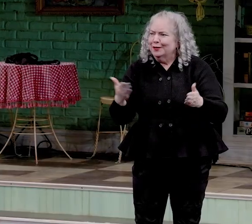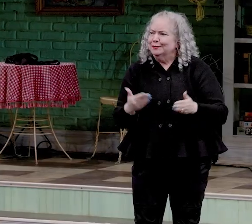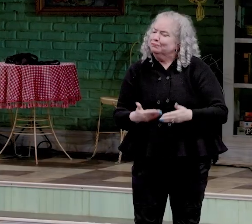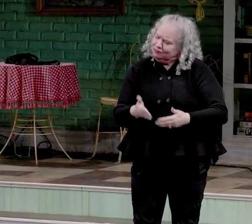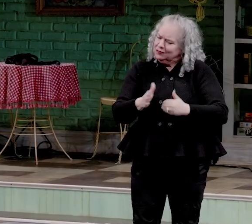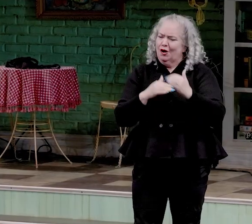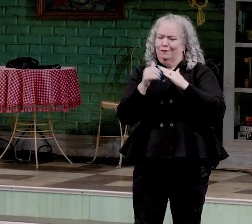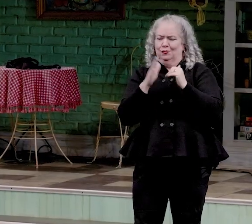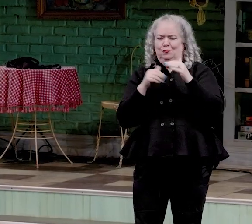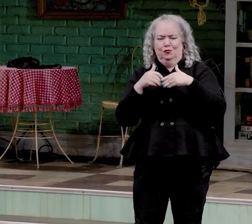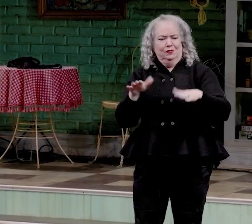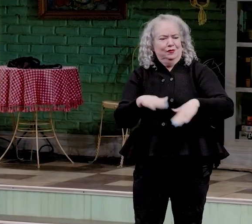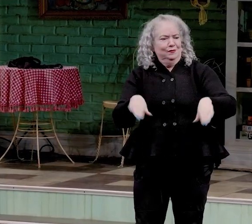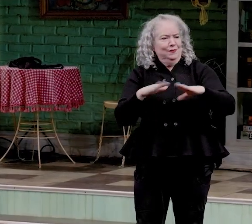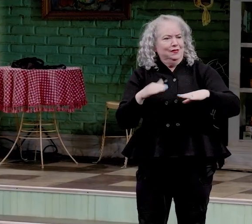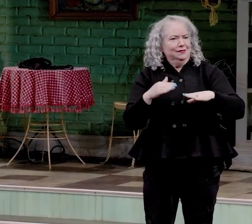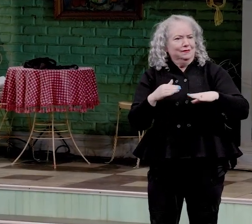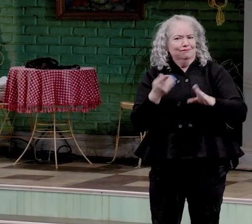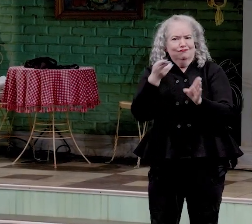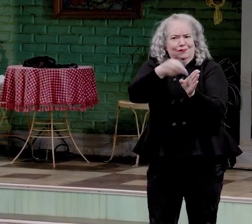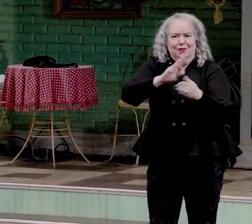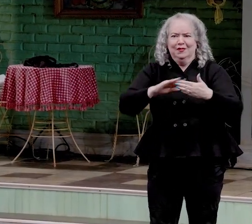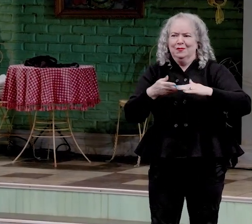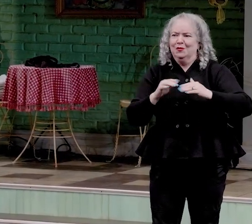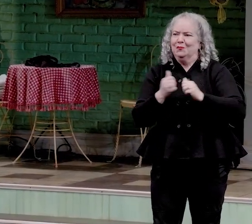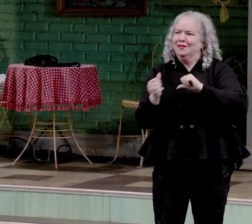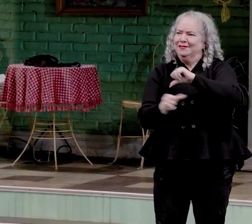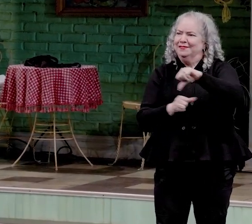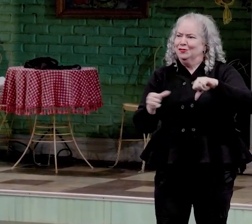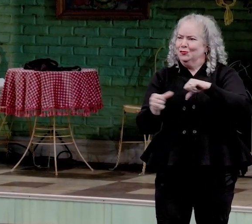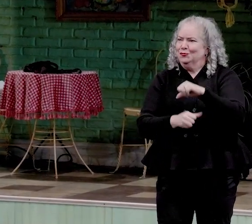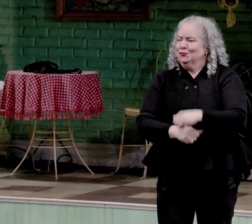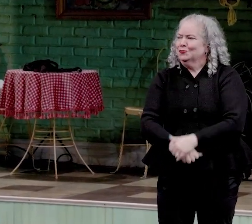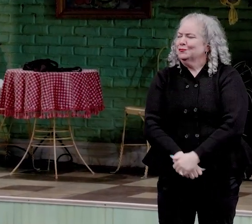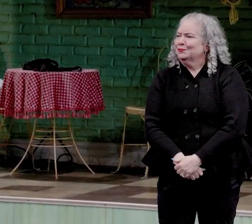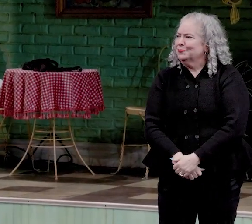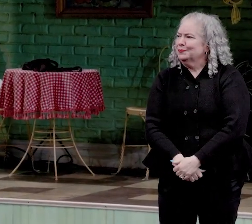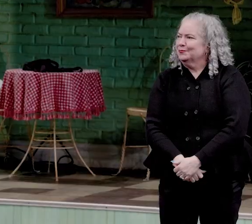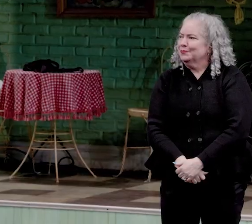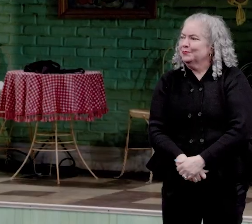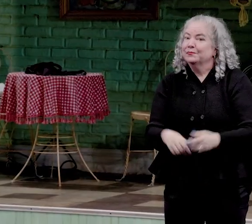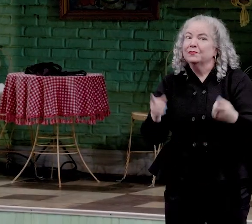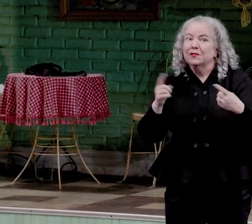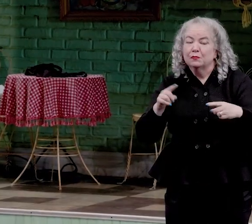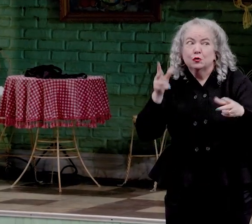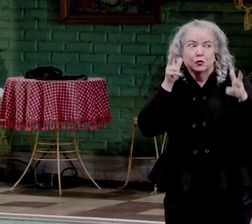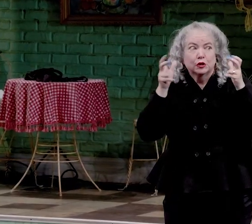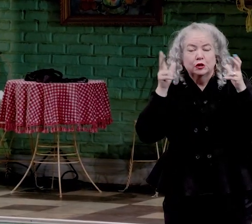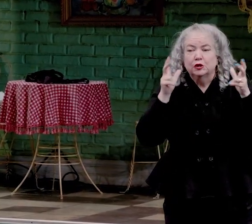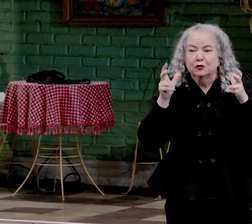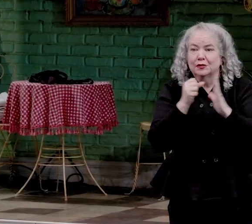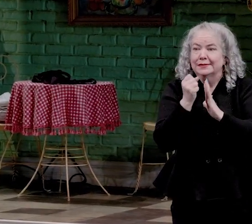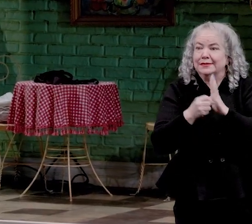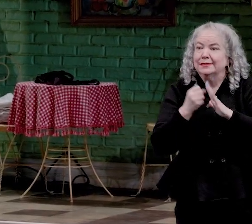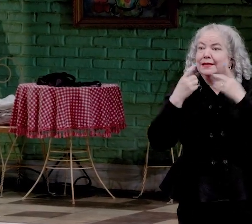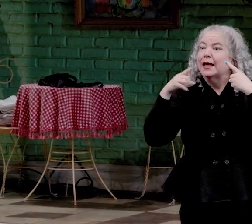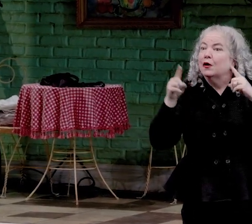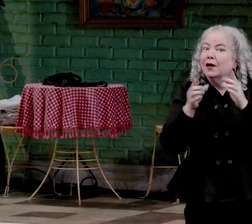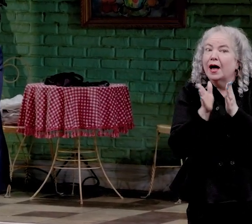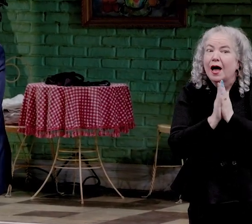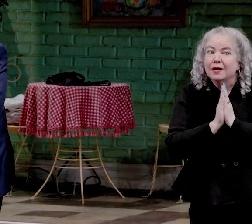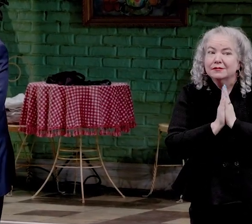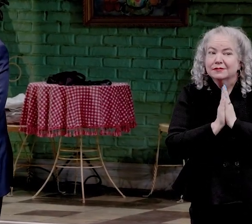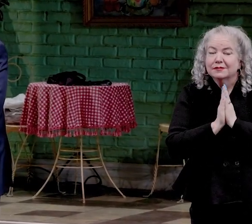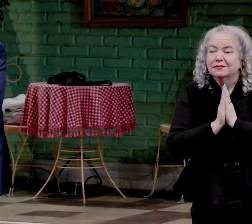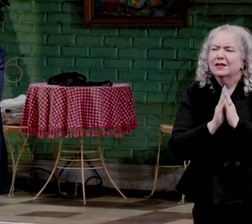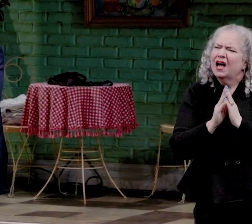spaces, and be in community with one another. As you hear the season announced this evening, we ask you